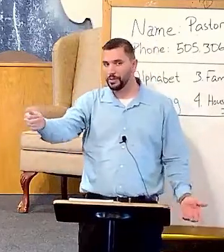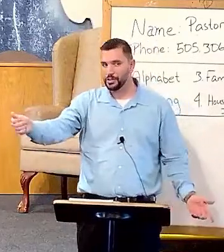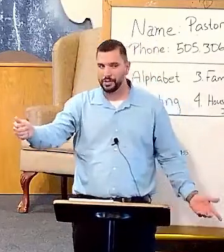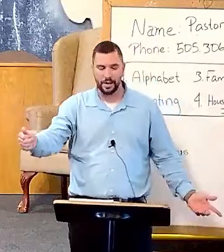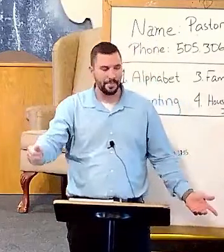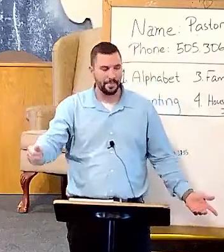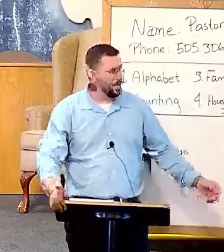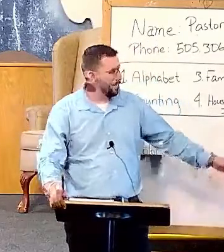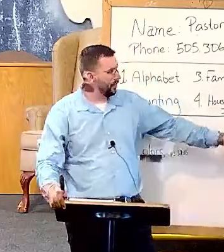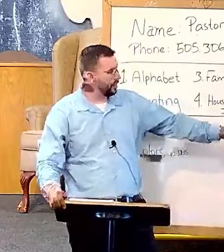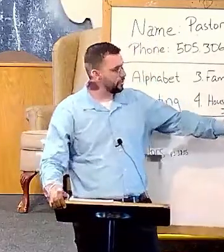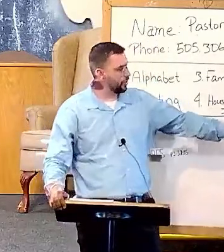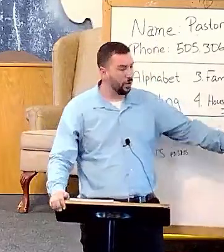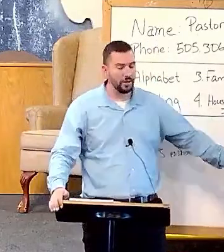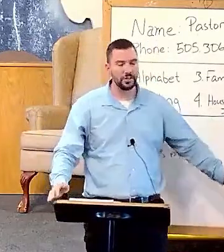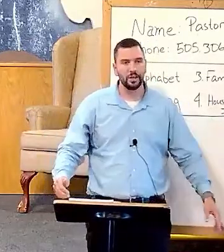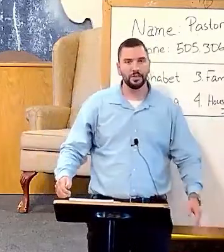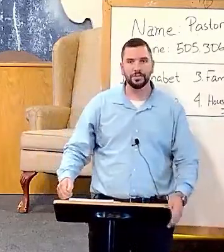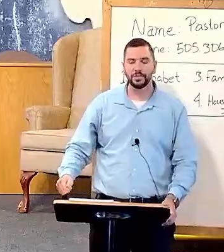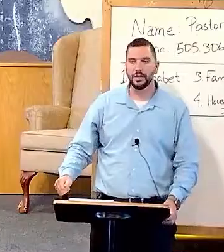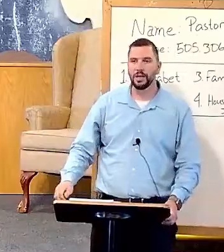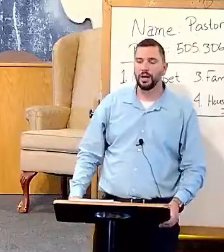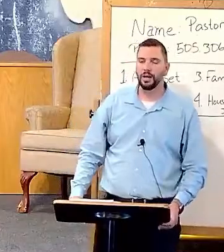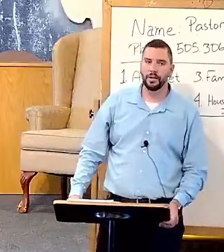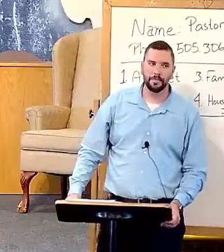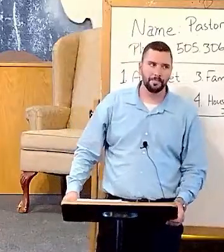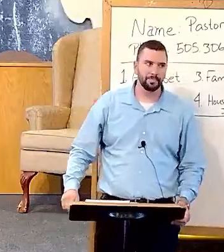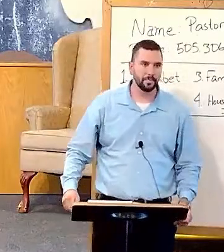that. But when it comes to ourselves, I'm